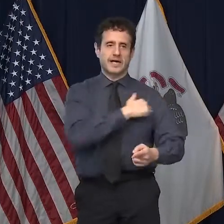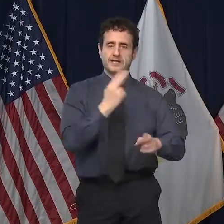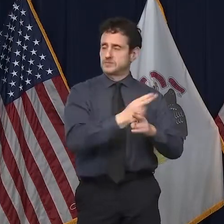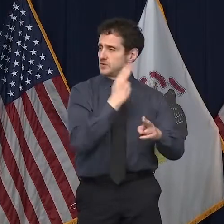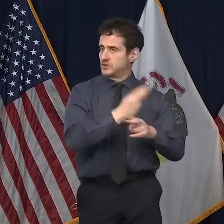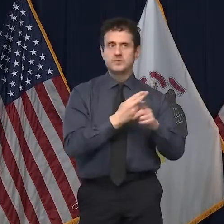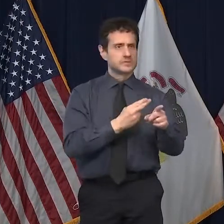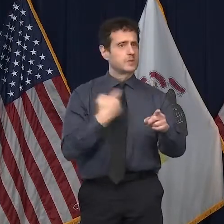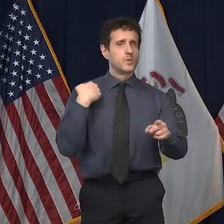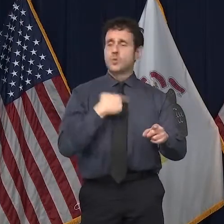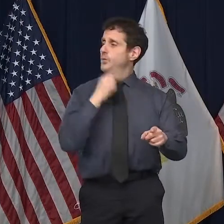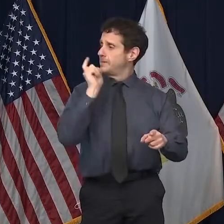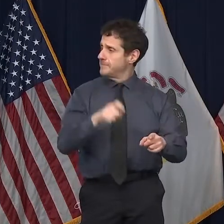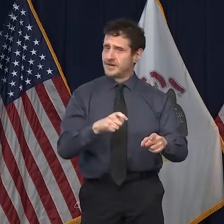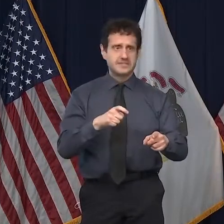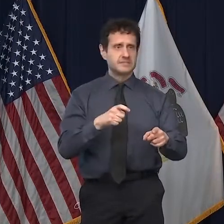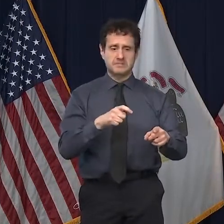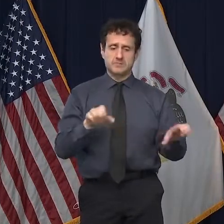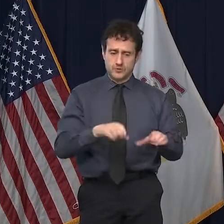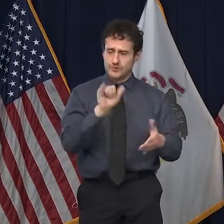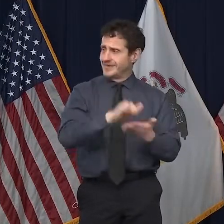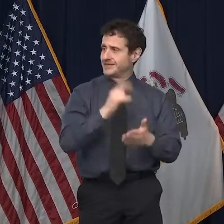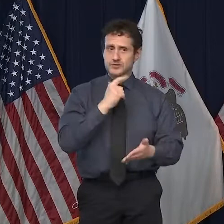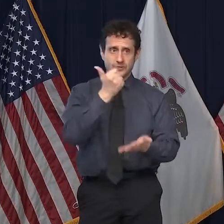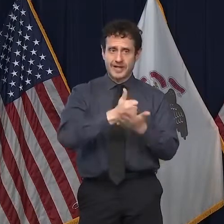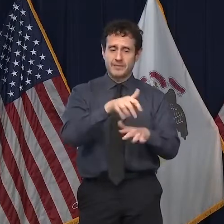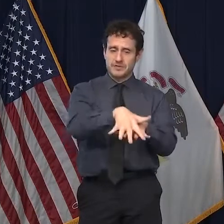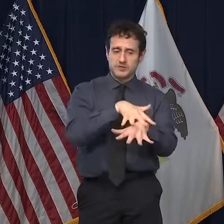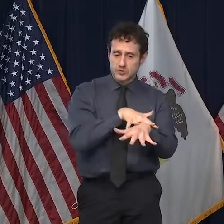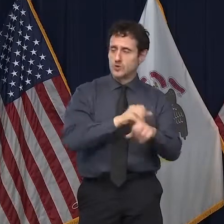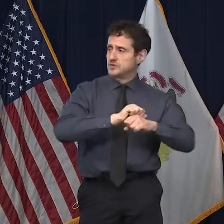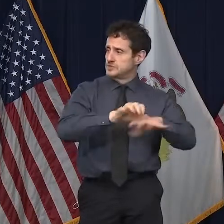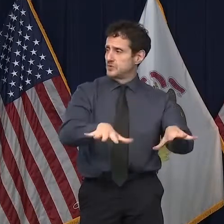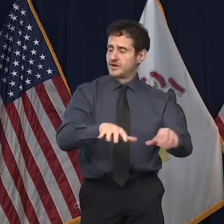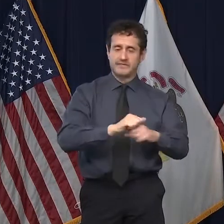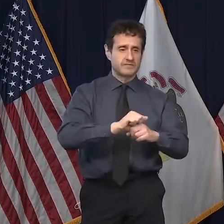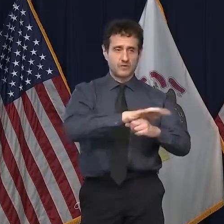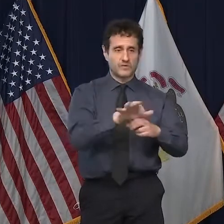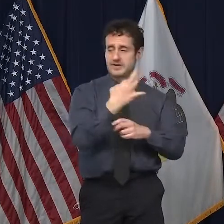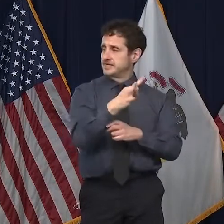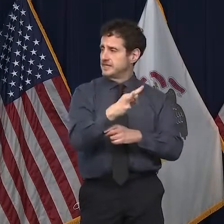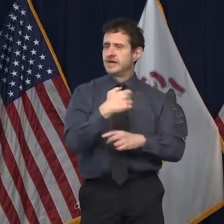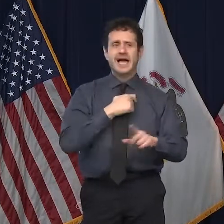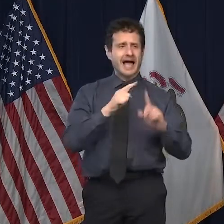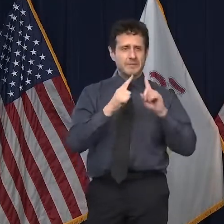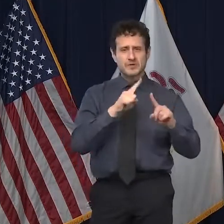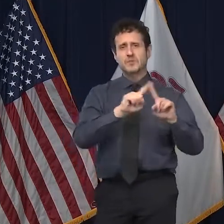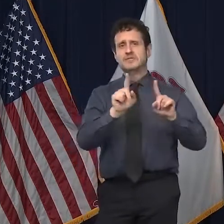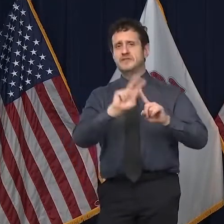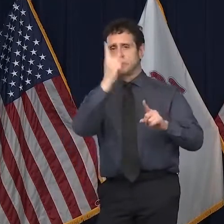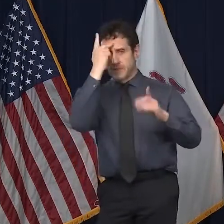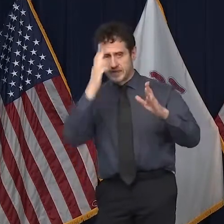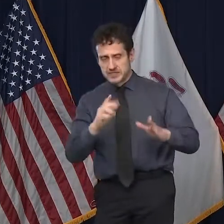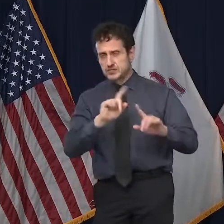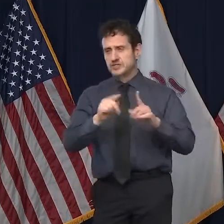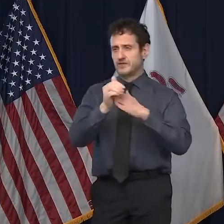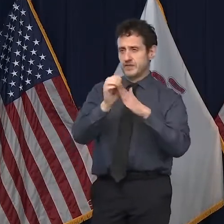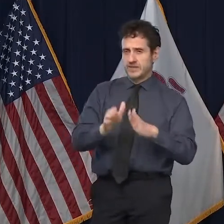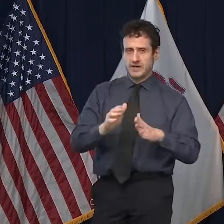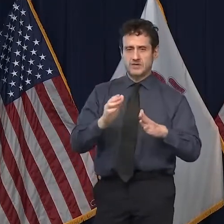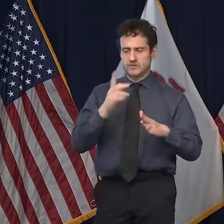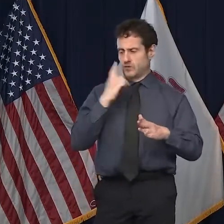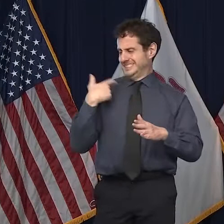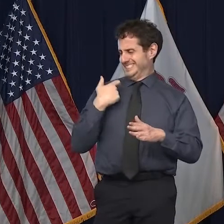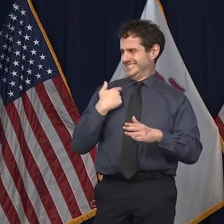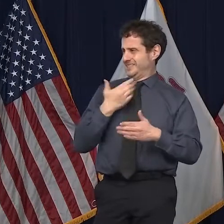there's only so much that can be done from the state level. I've been talking with leaders all weekend long. things need to be